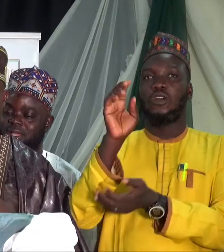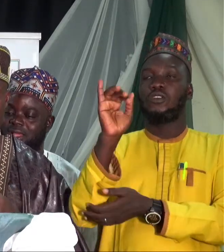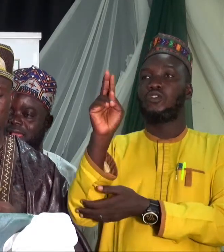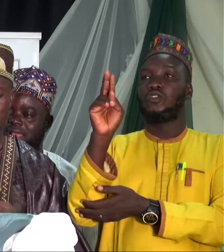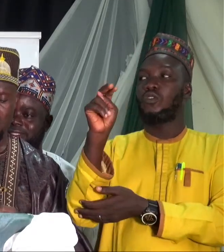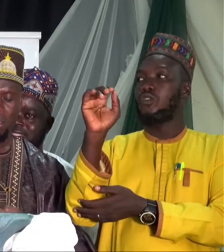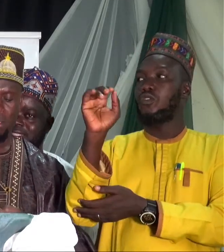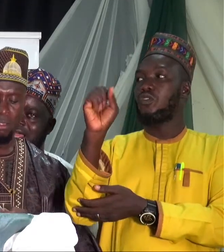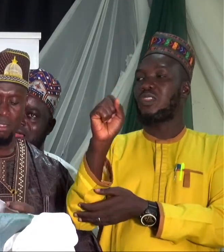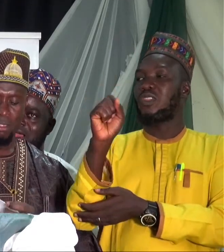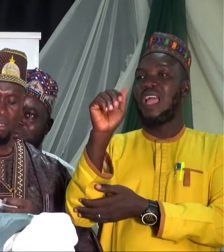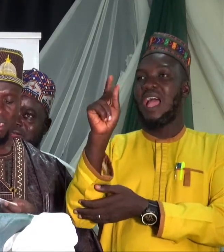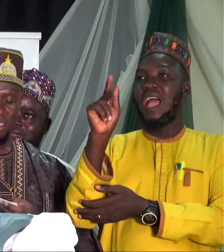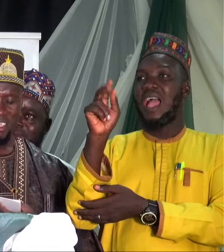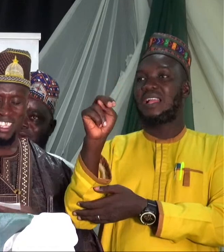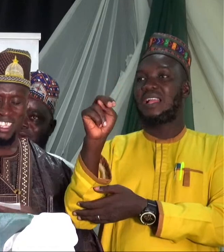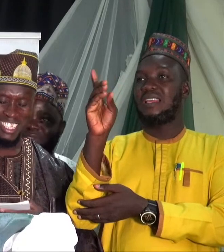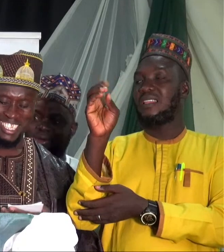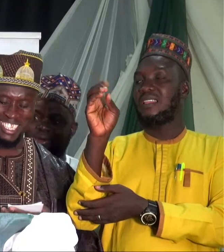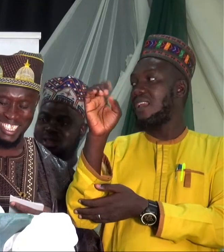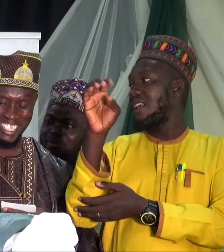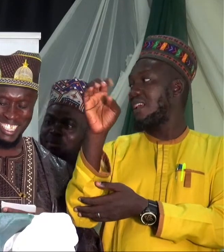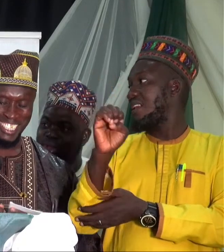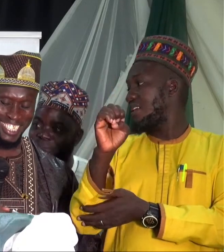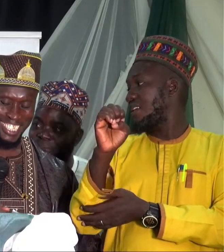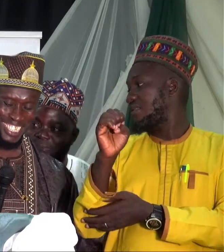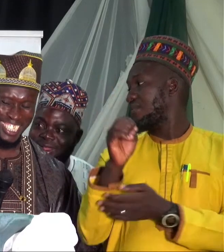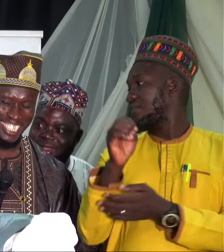Akintunde Kadirullah